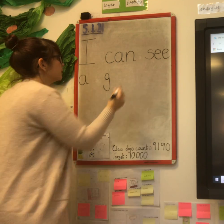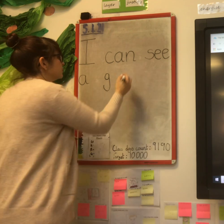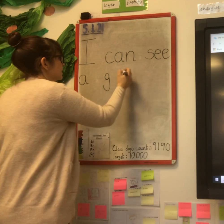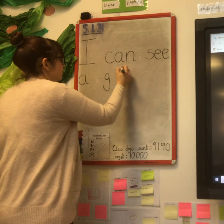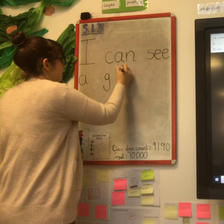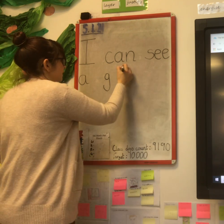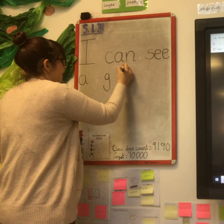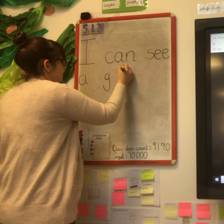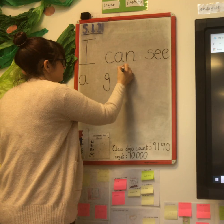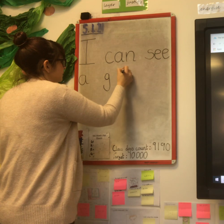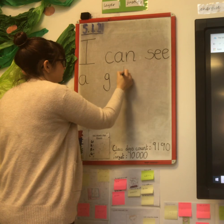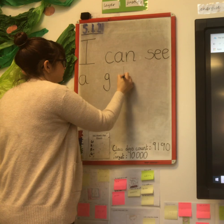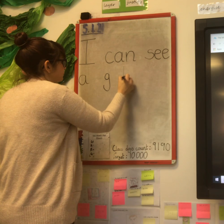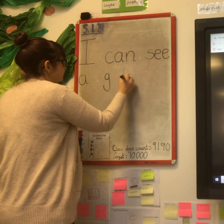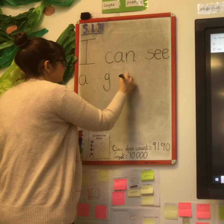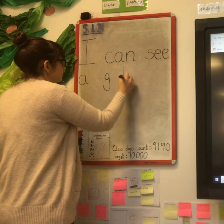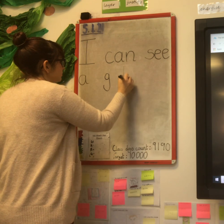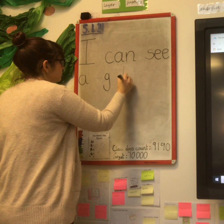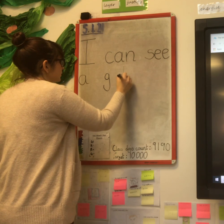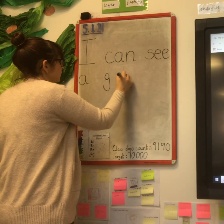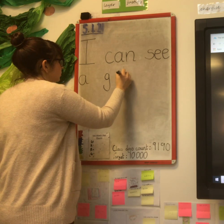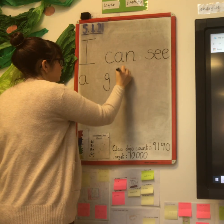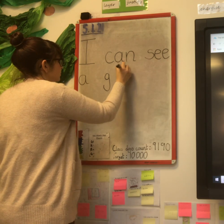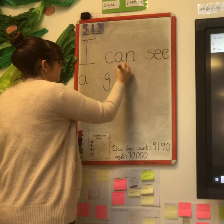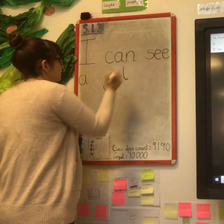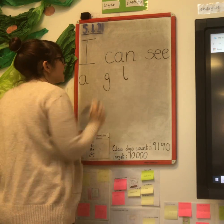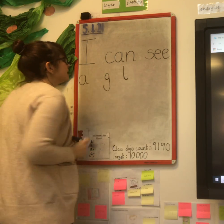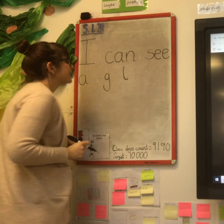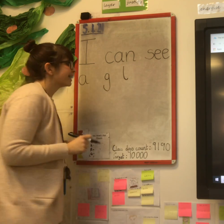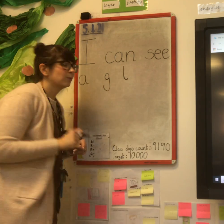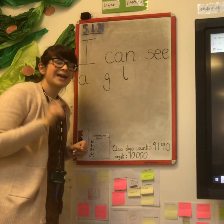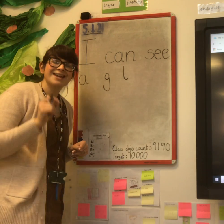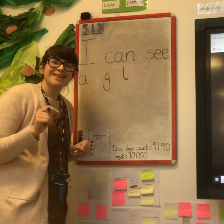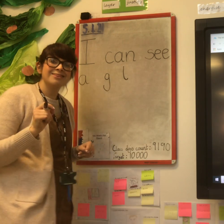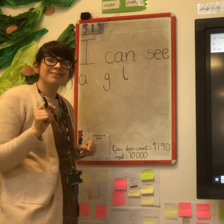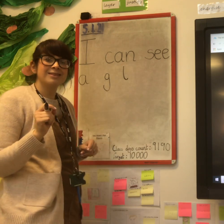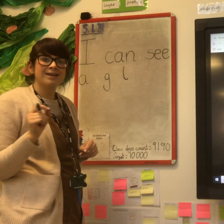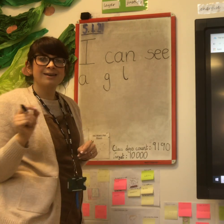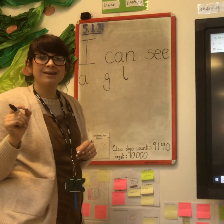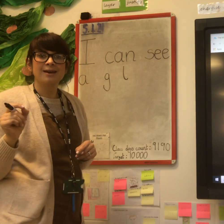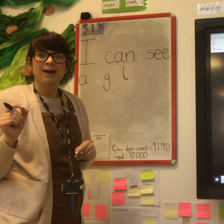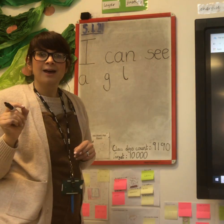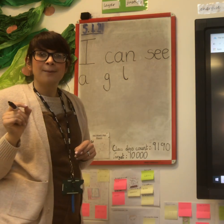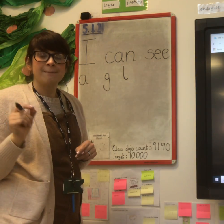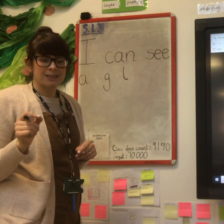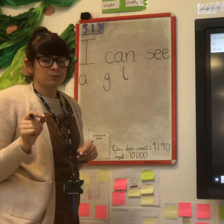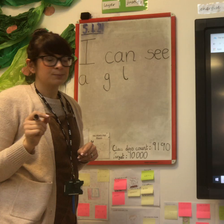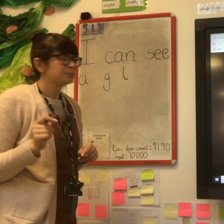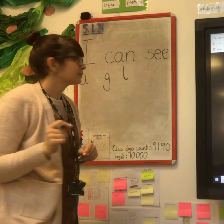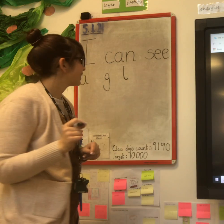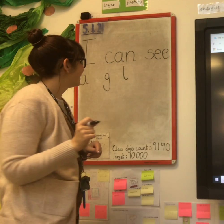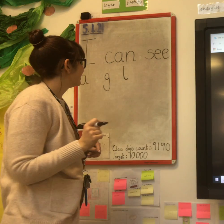was definitely at the end. Oops. Now, in the middle is